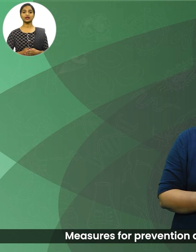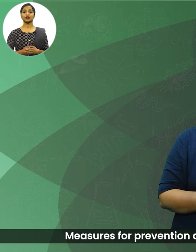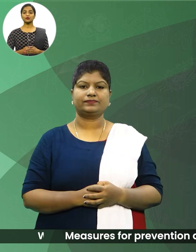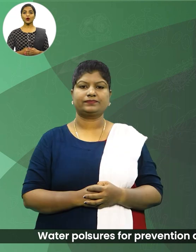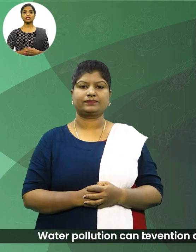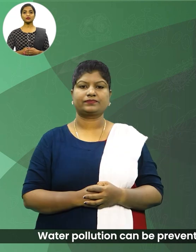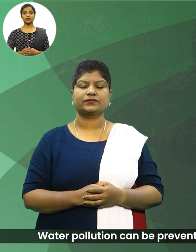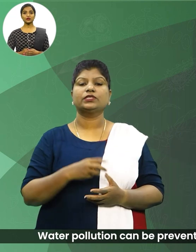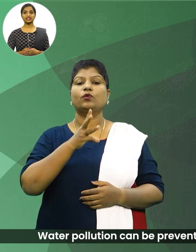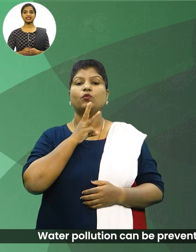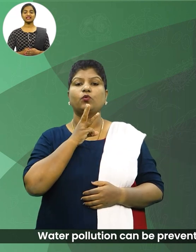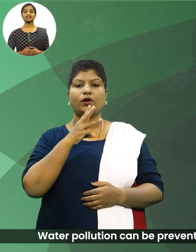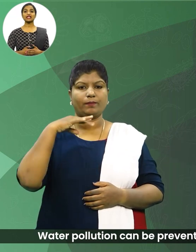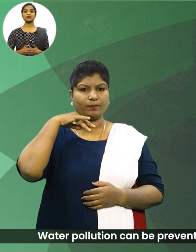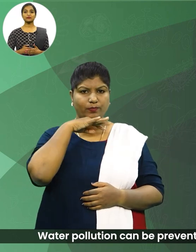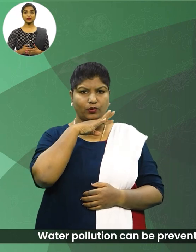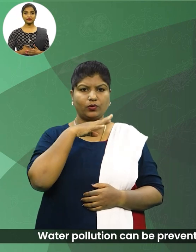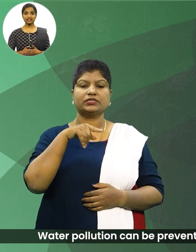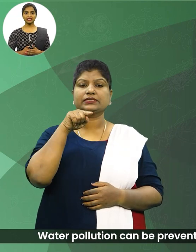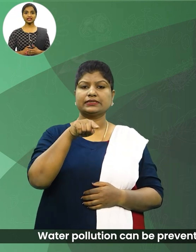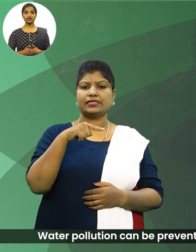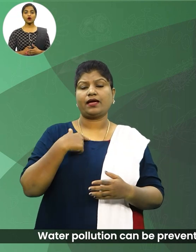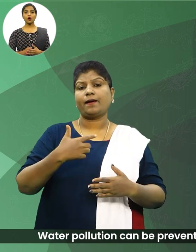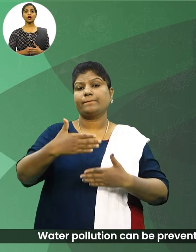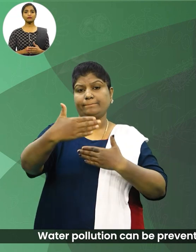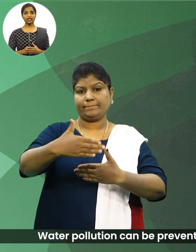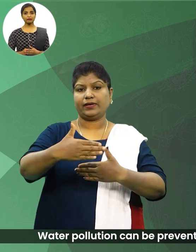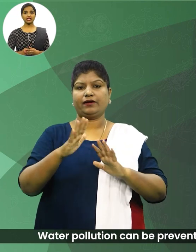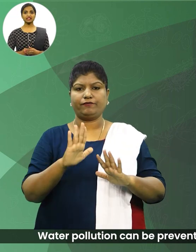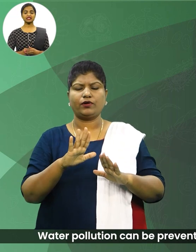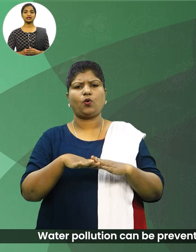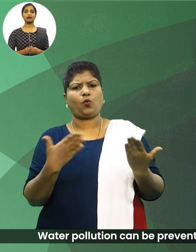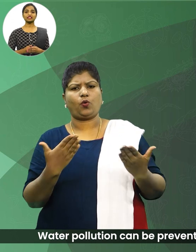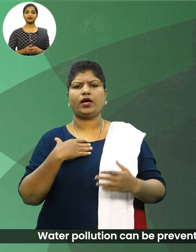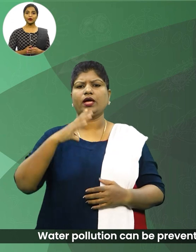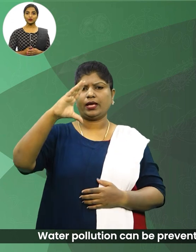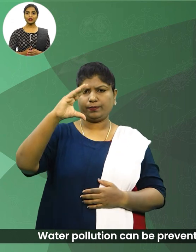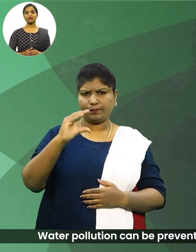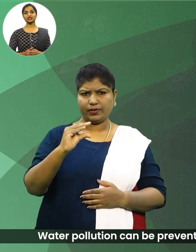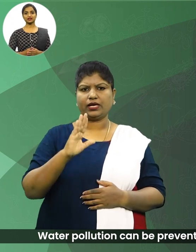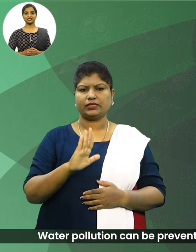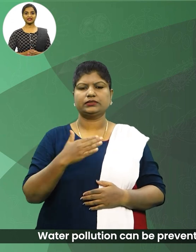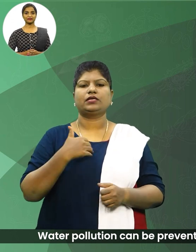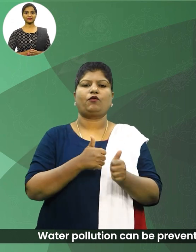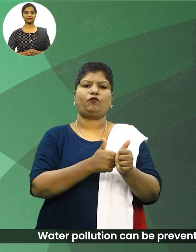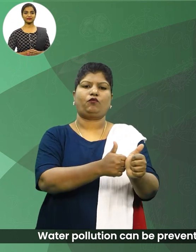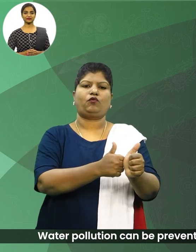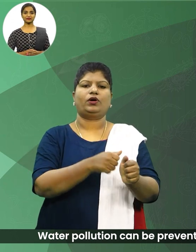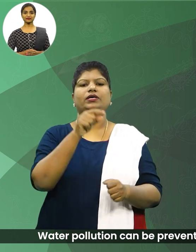Water pollution can be prevented or minimized by the following measures.